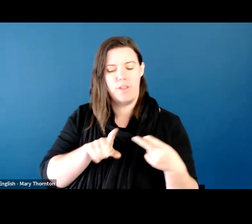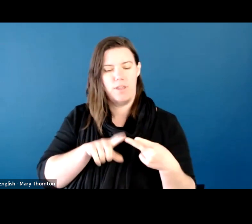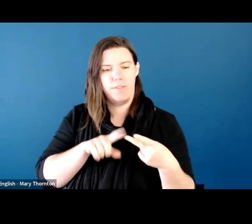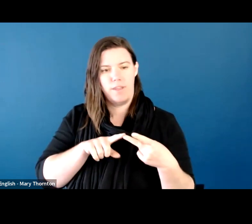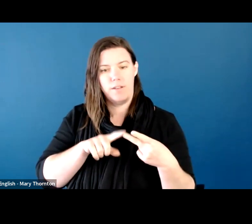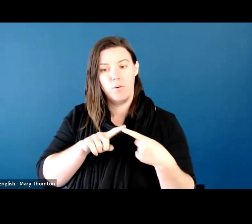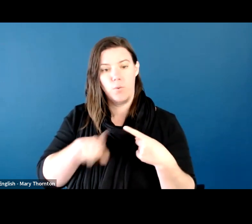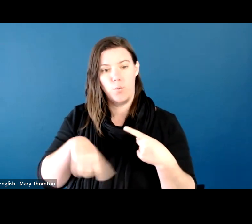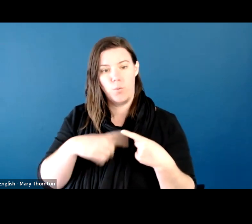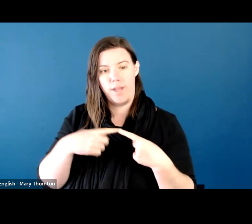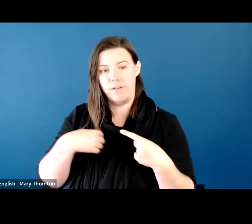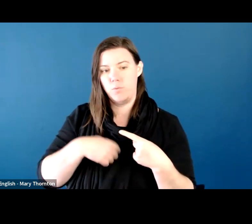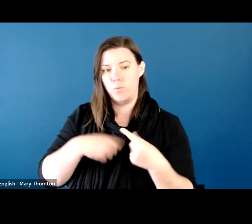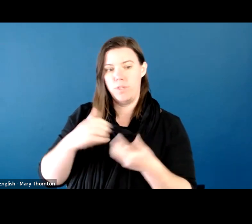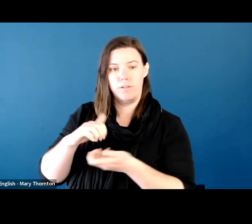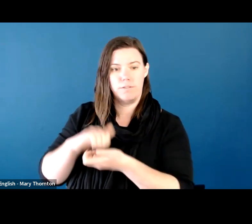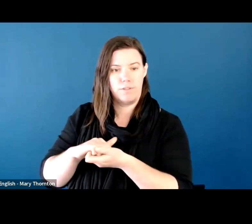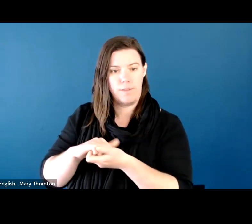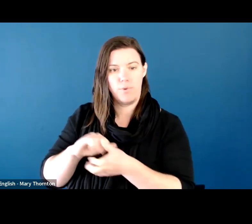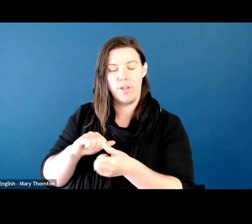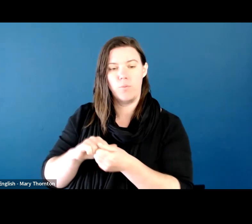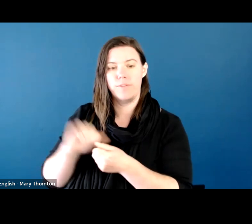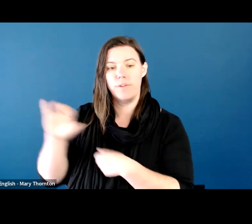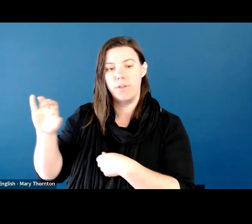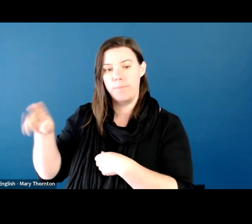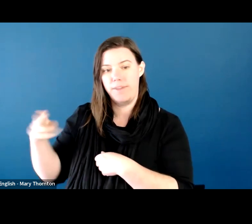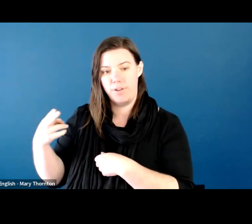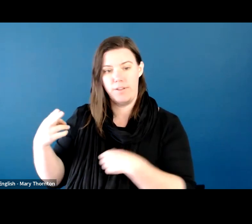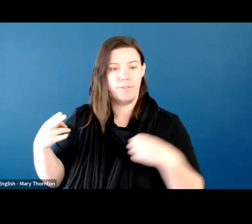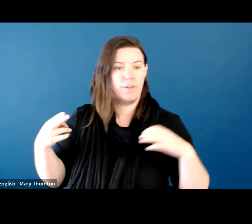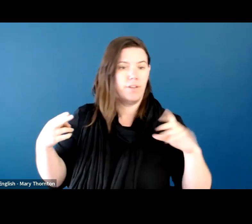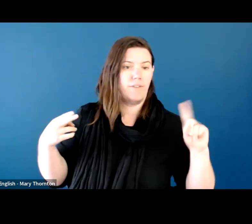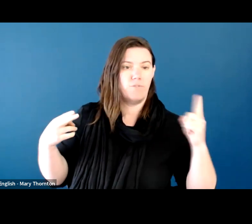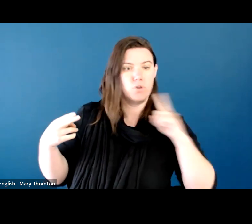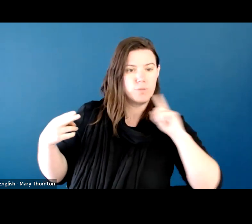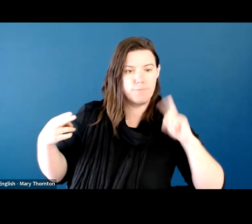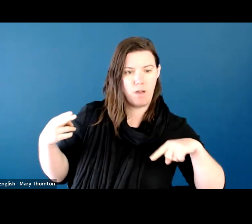when around collaboration between behavioral health and first responders?